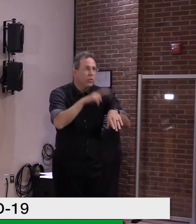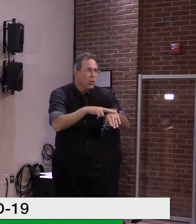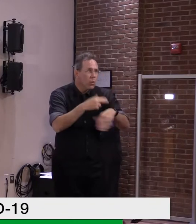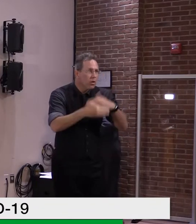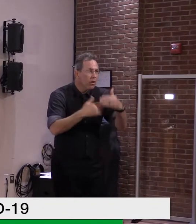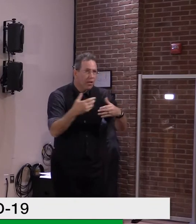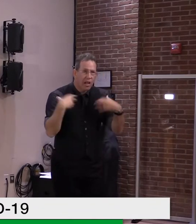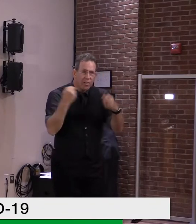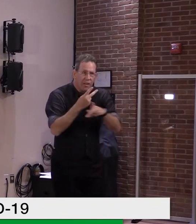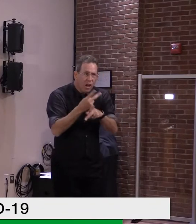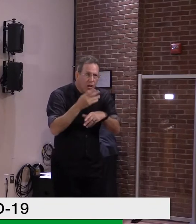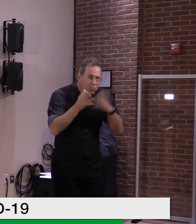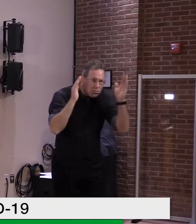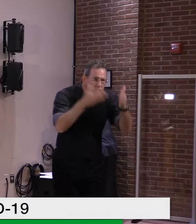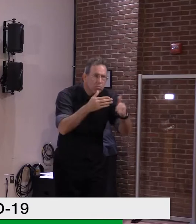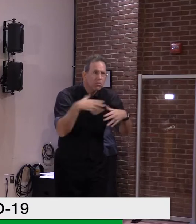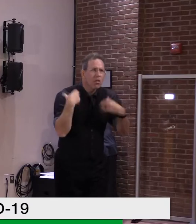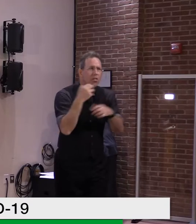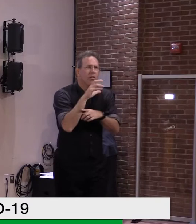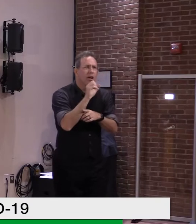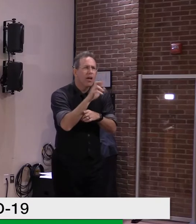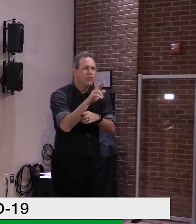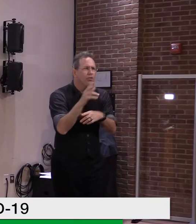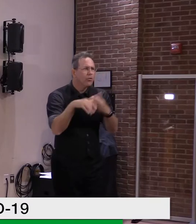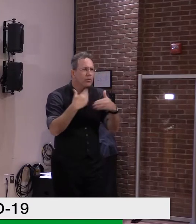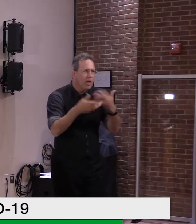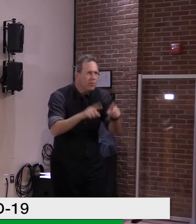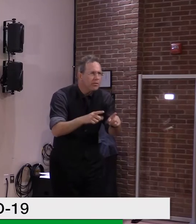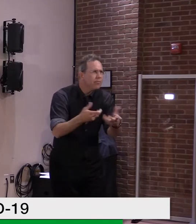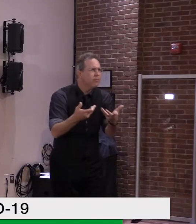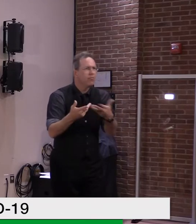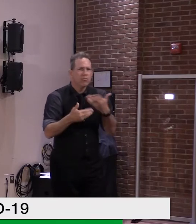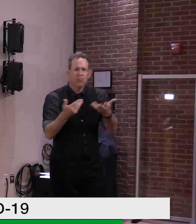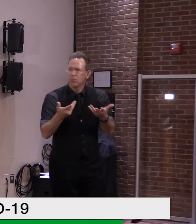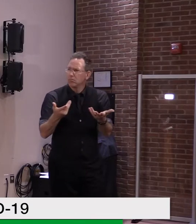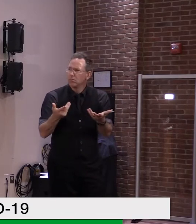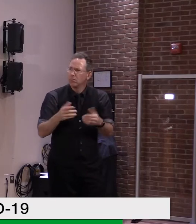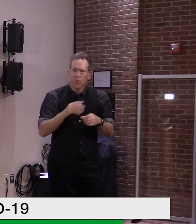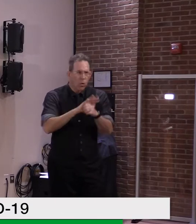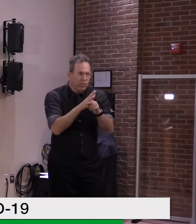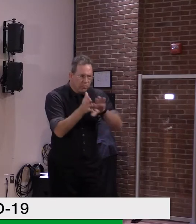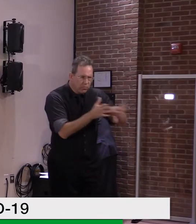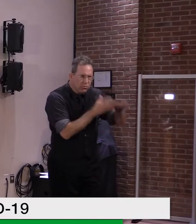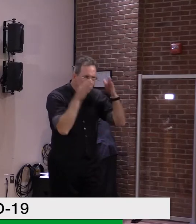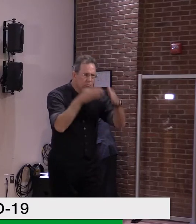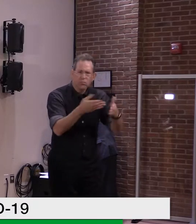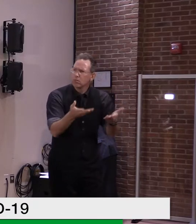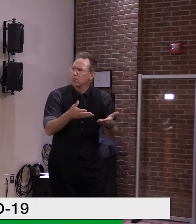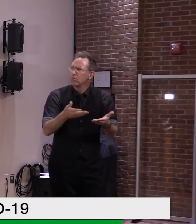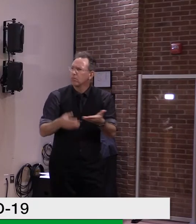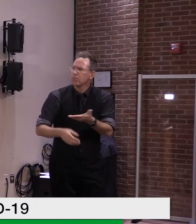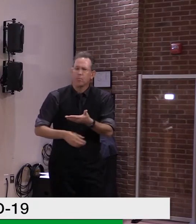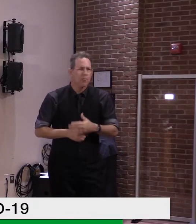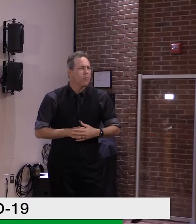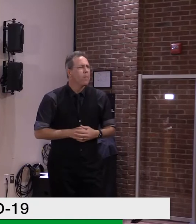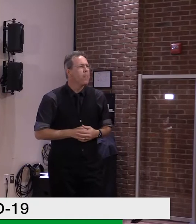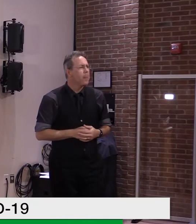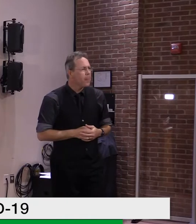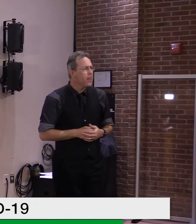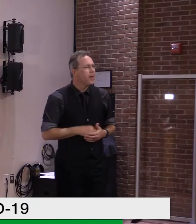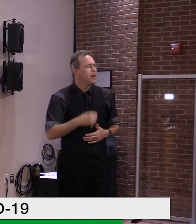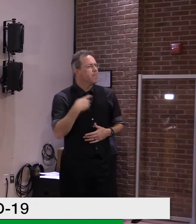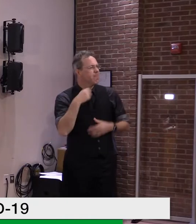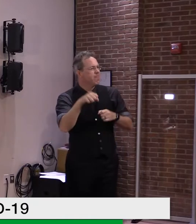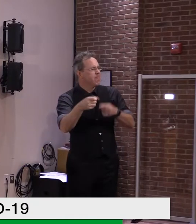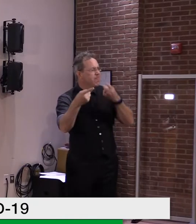for people? Yeah, thank you for this question. All of the above is true that, there were cancer